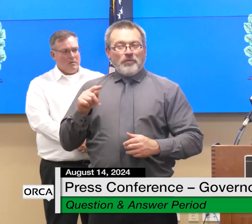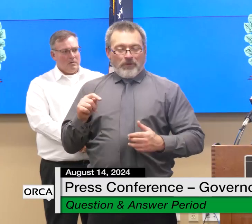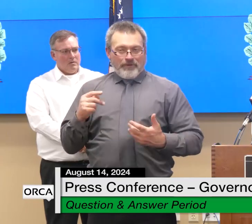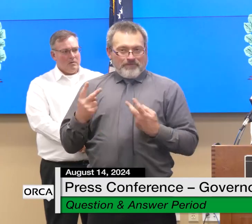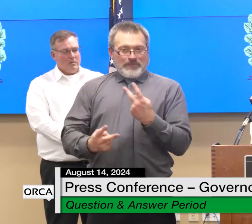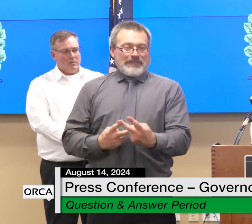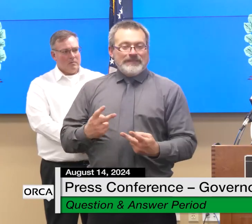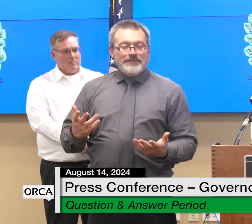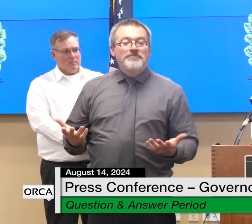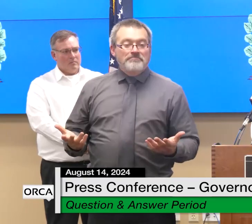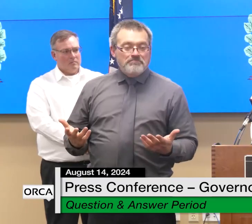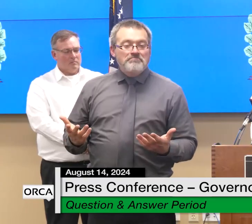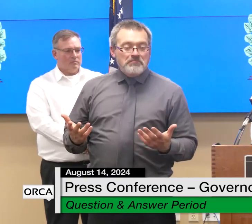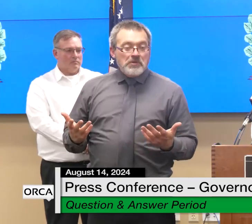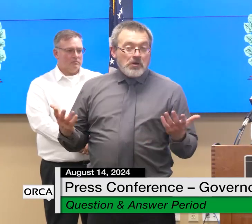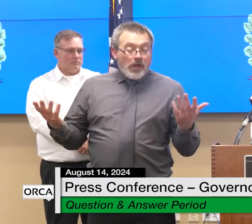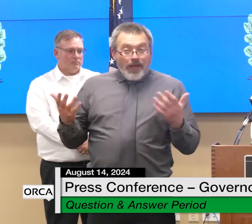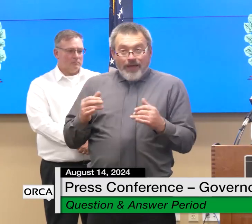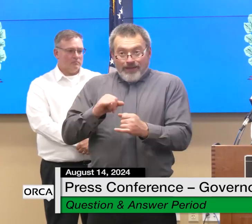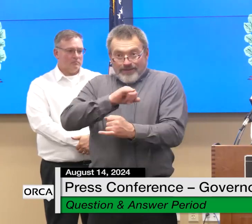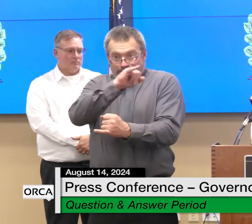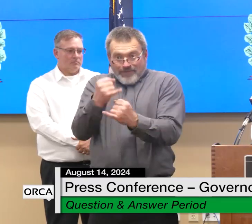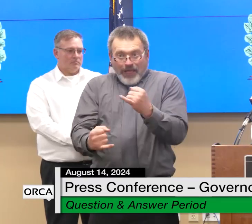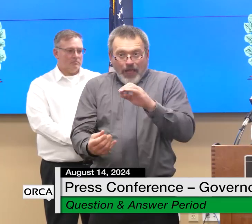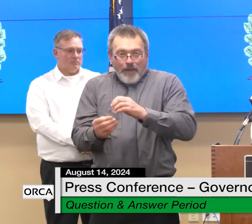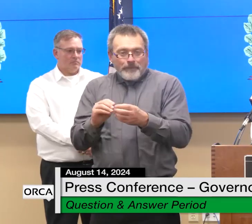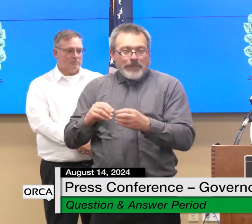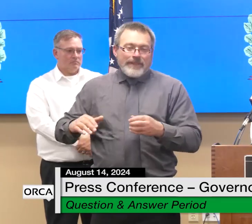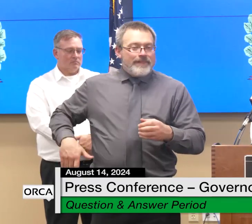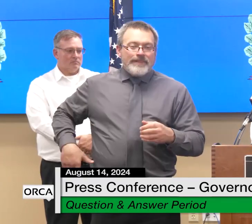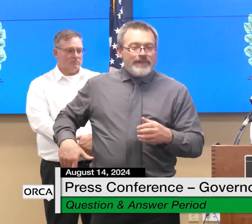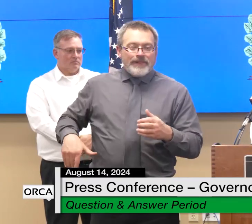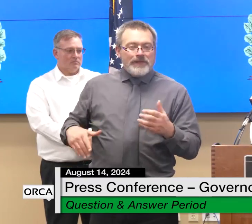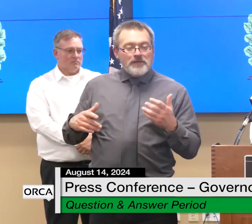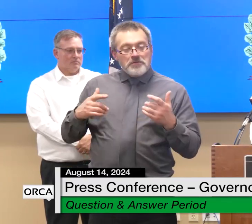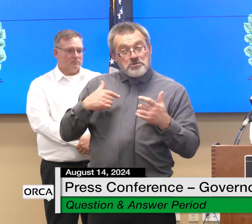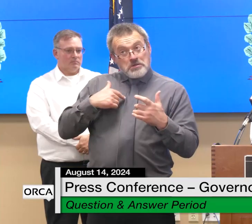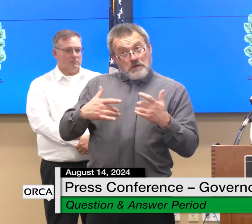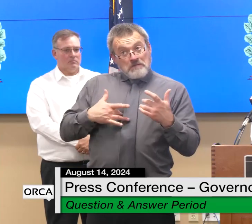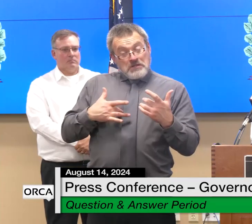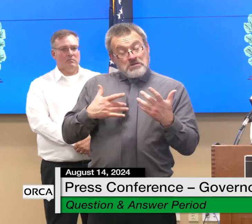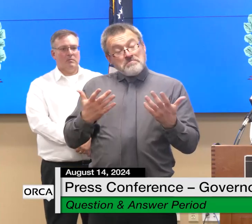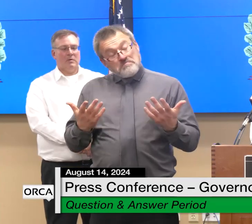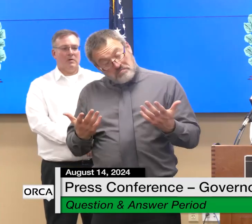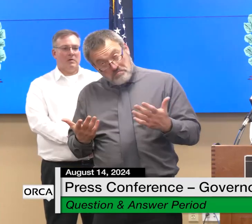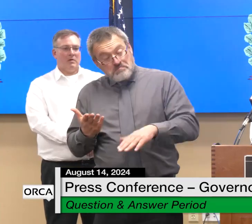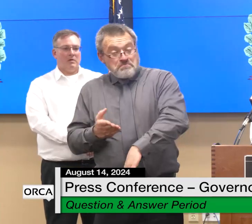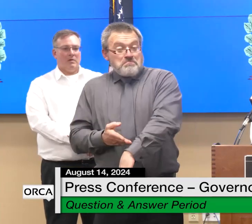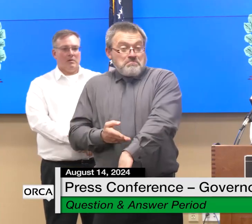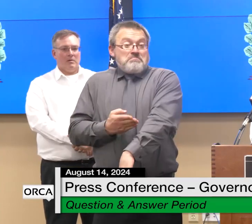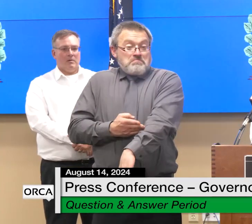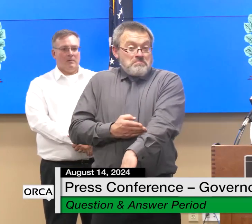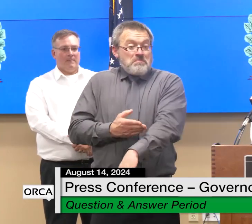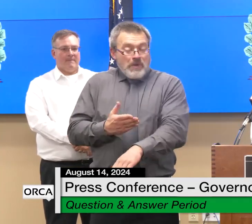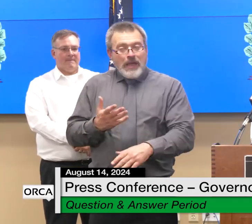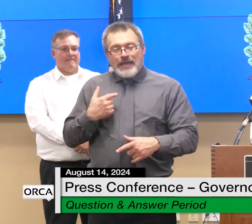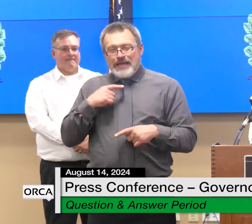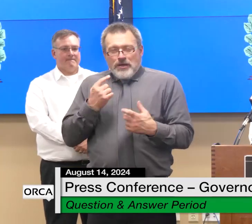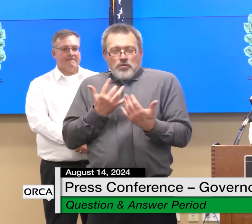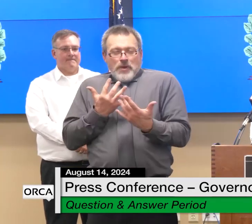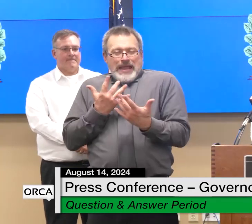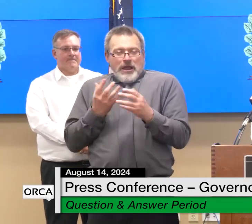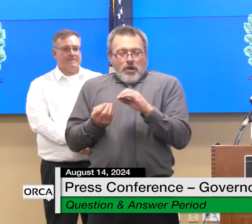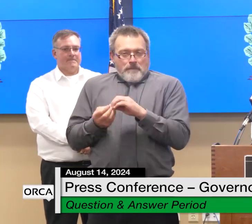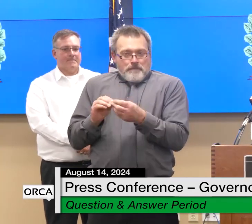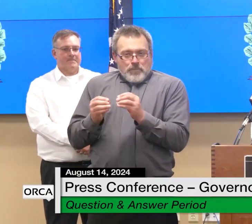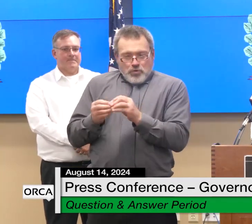see, and again, we'll know better when we see the revenue numbers that come in from